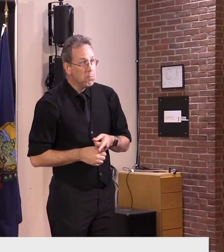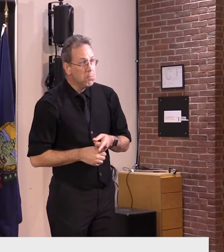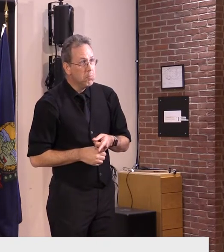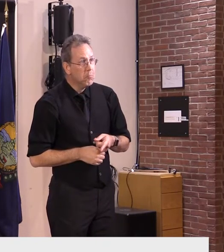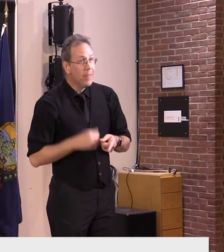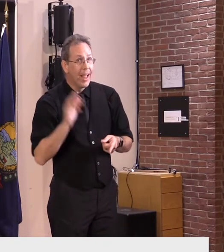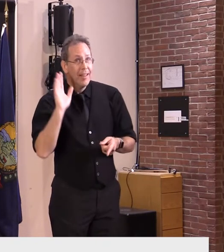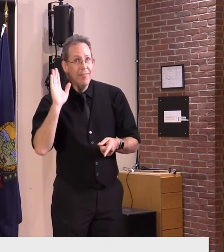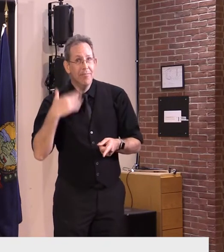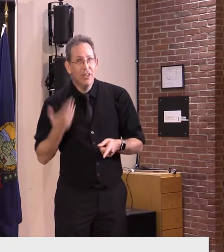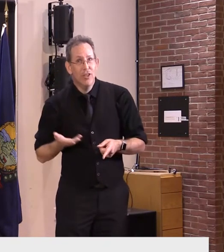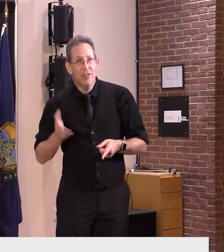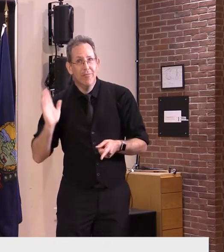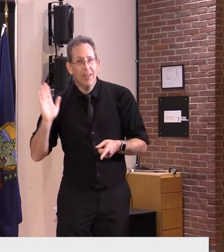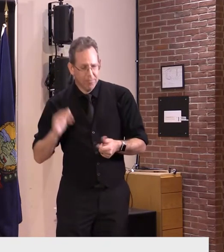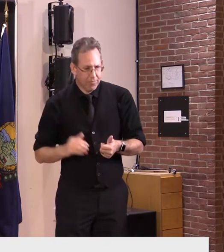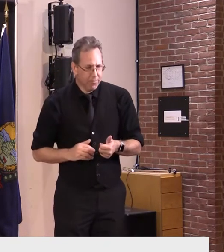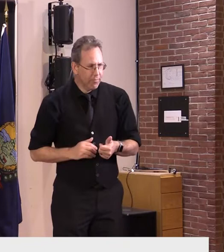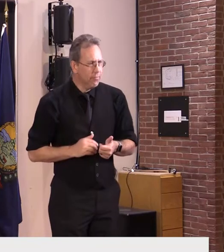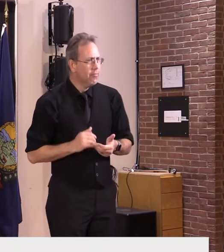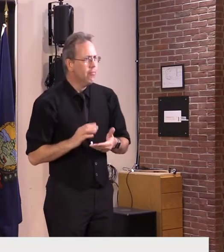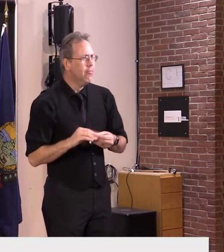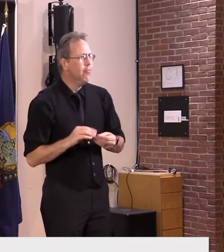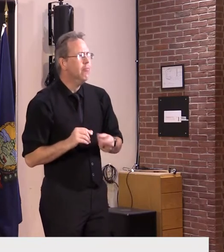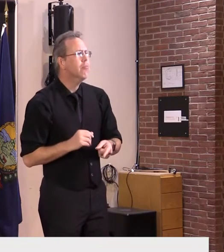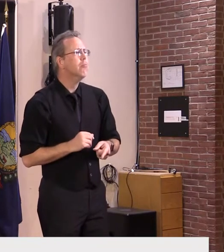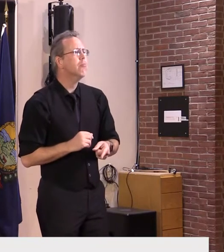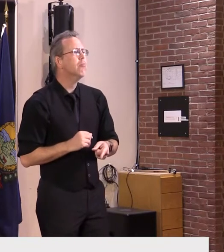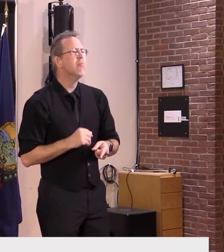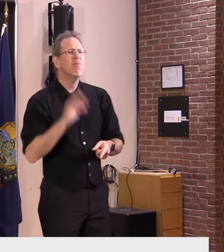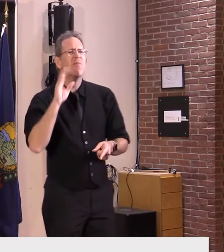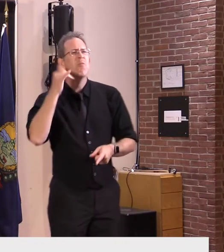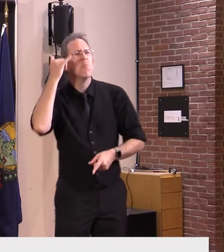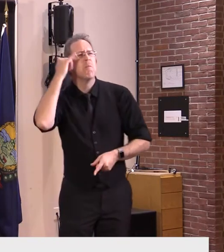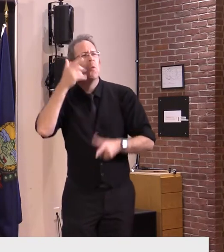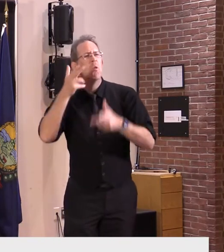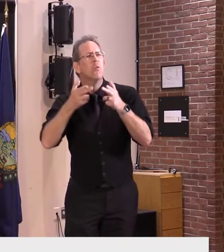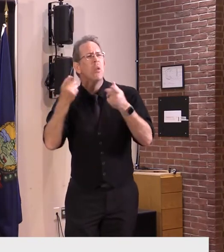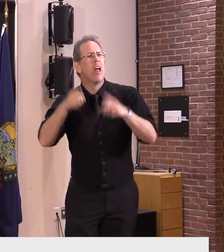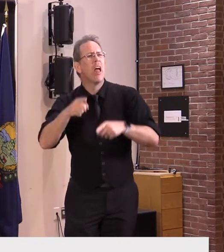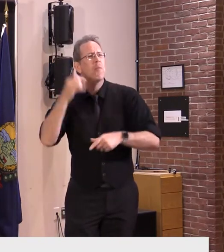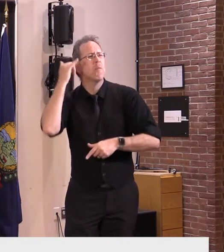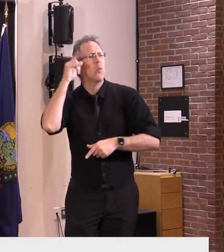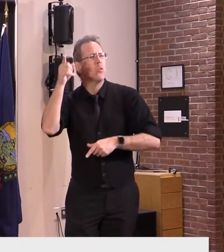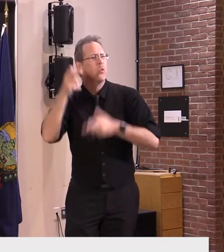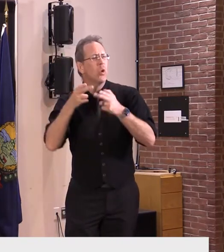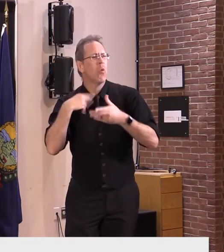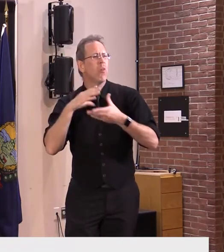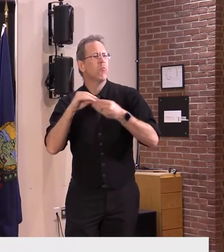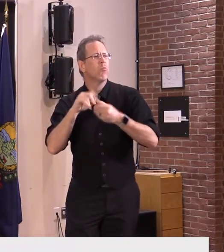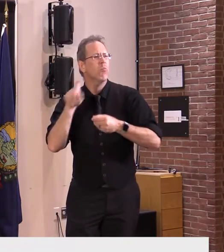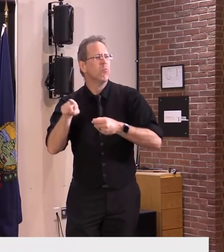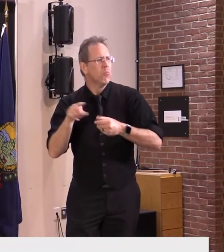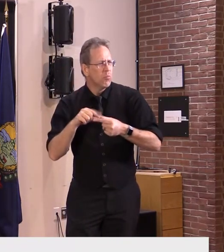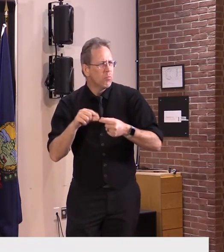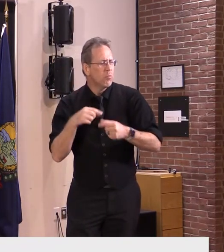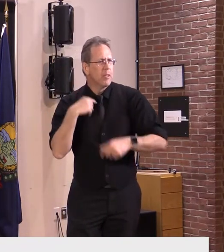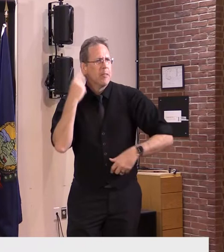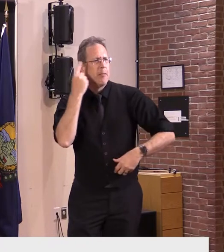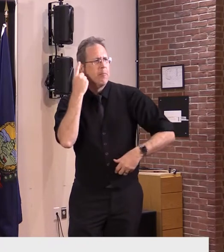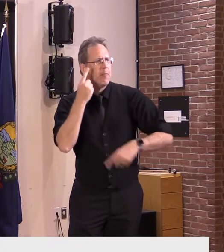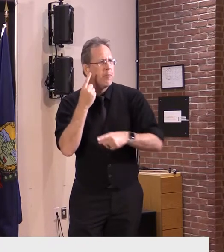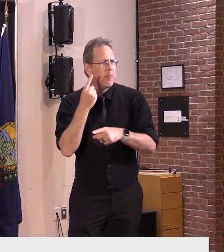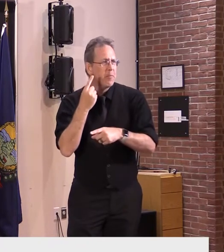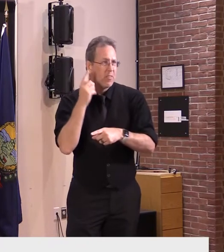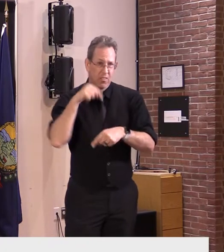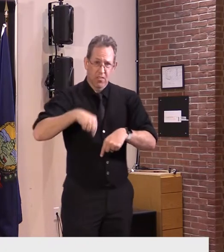Governor, the shooting in Buffalo has raised questions in the minds of many about, first of all, whether our Vermont